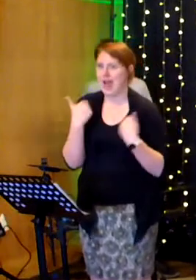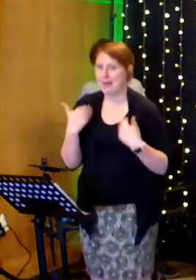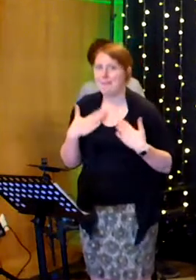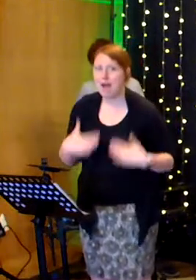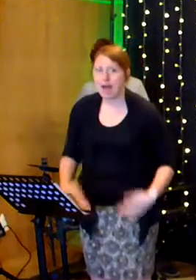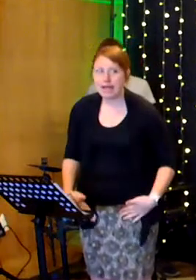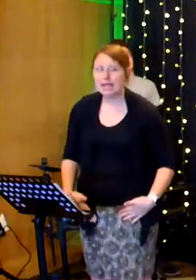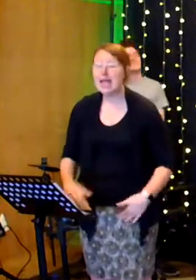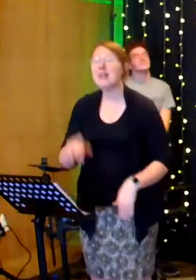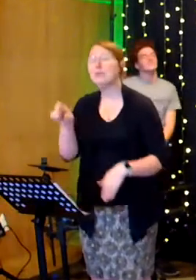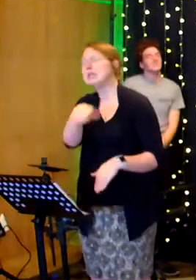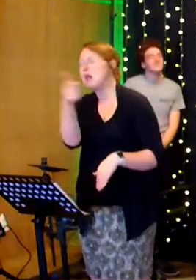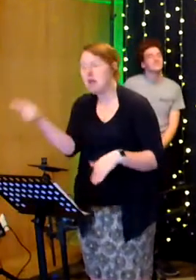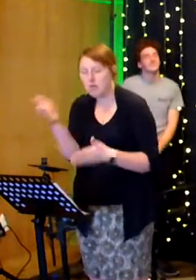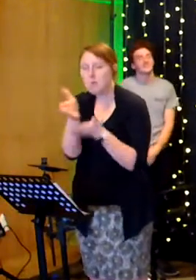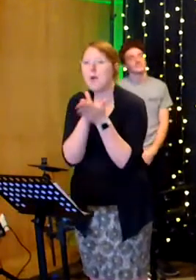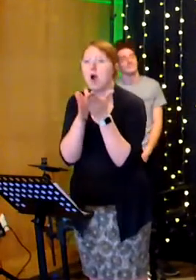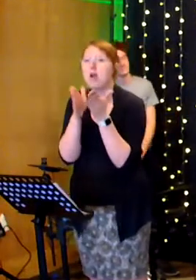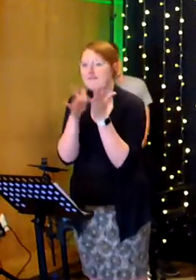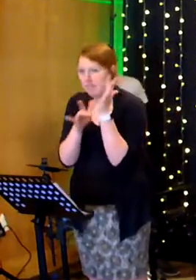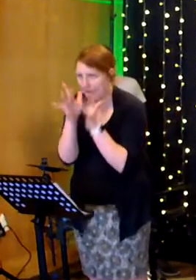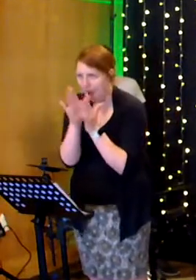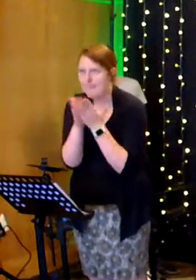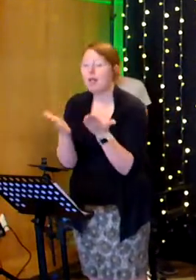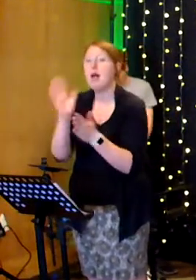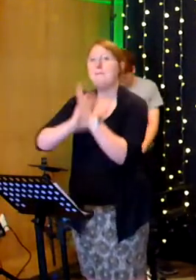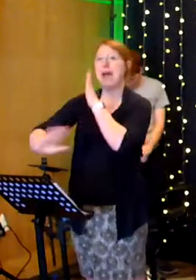another event way back in Genesis